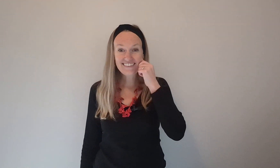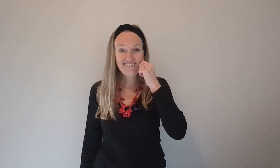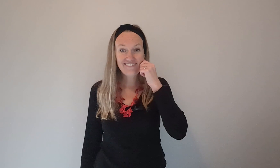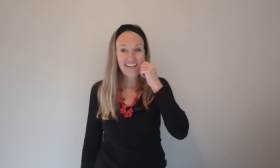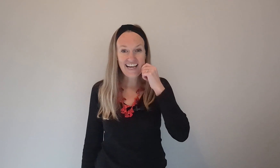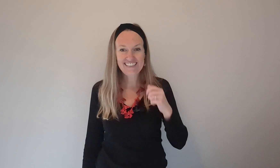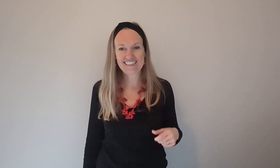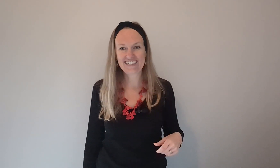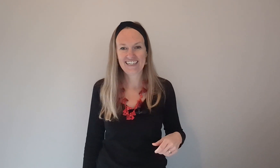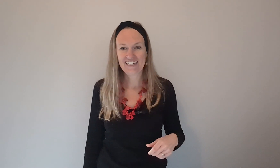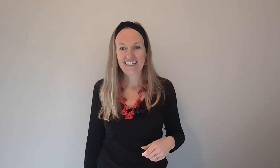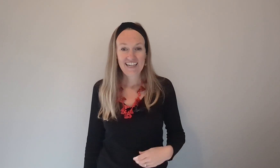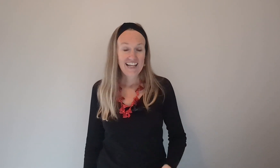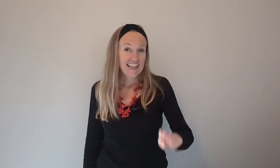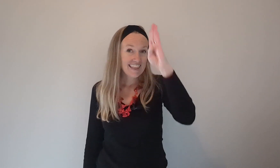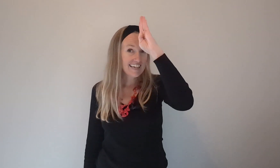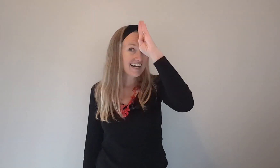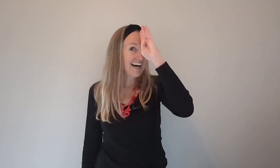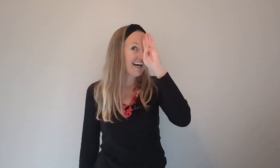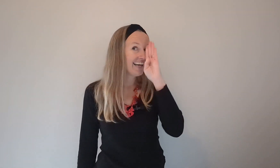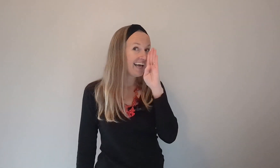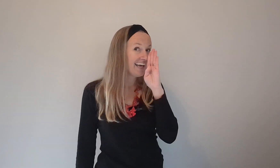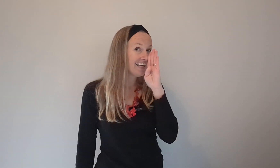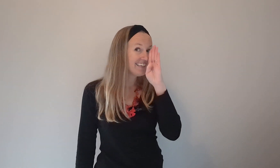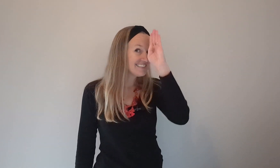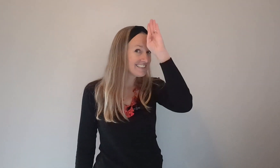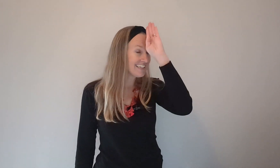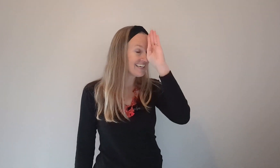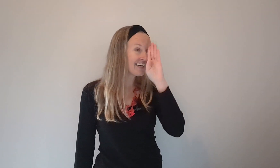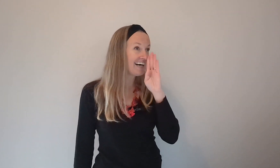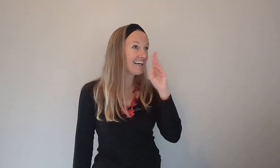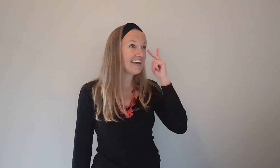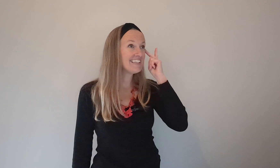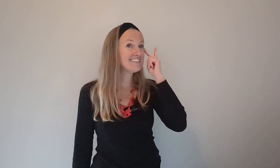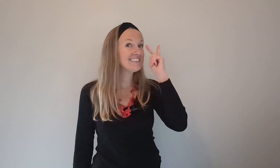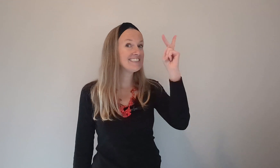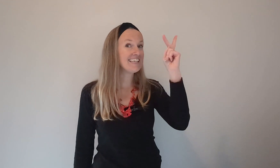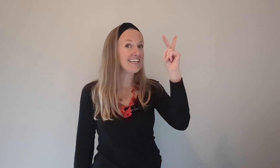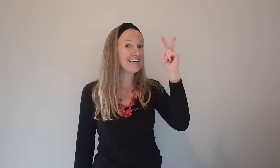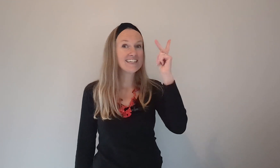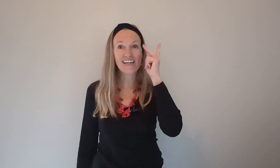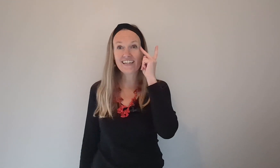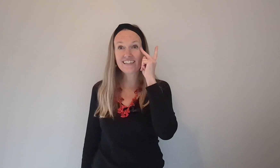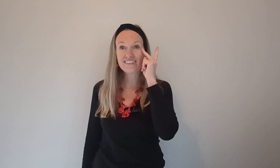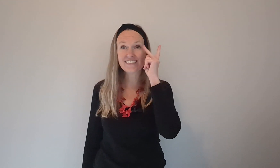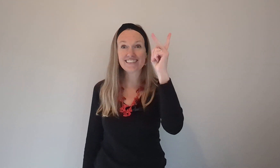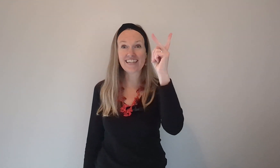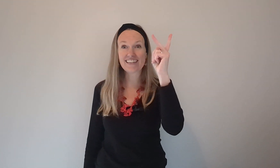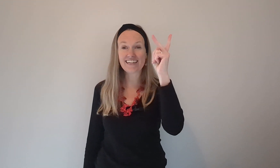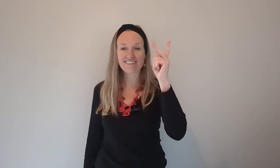in flesh. The Godhead, seeing Godhead see. Okay, you're doing a sight line out